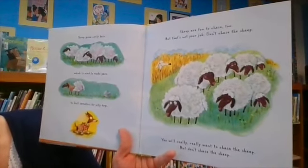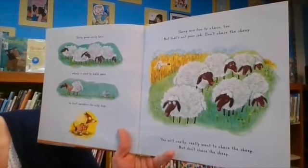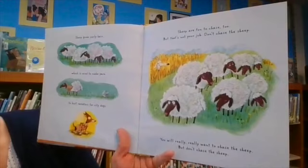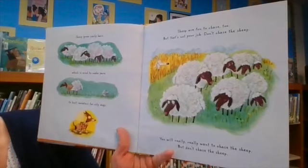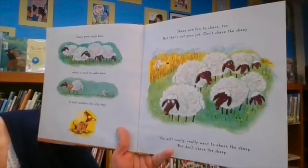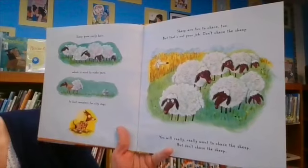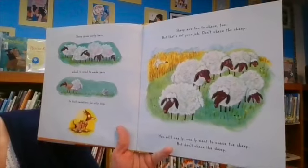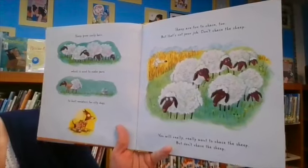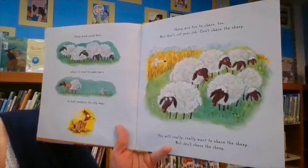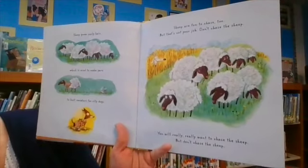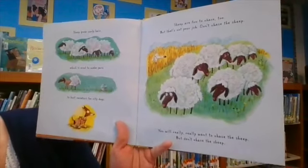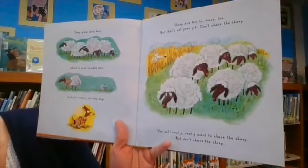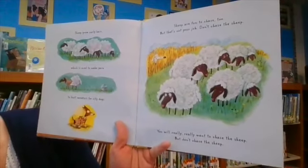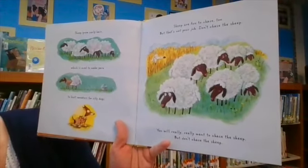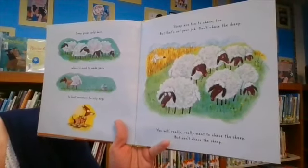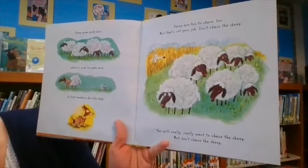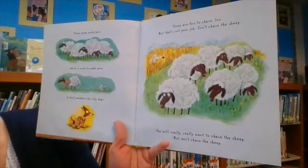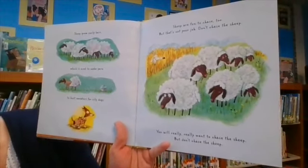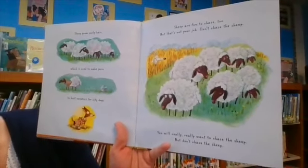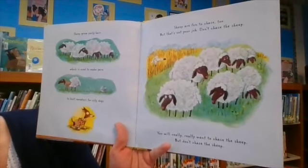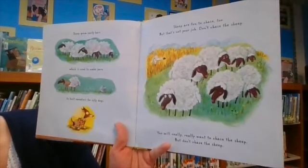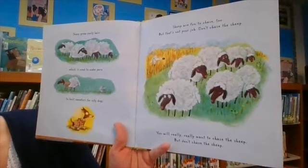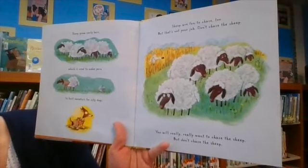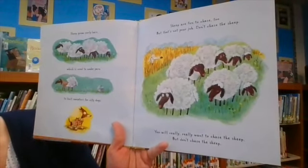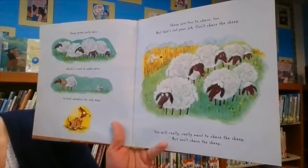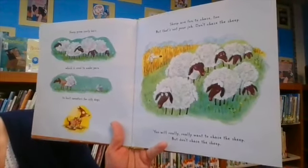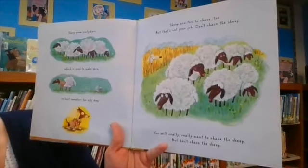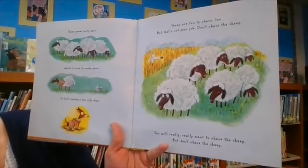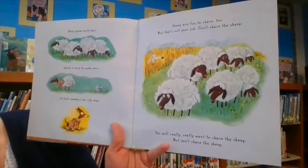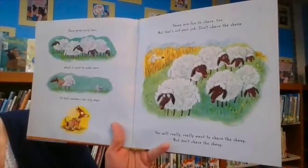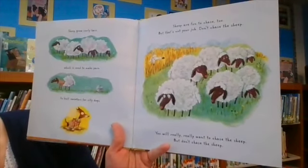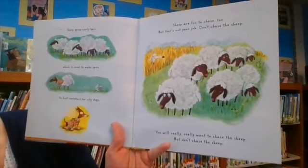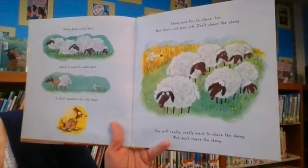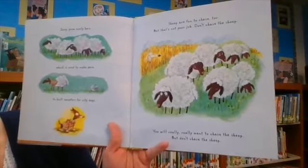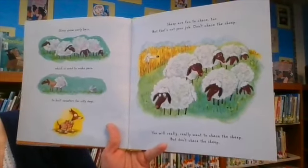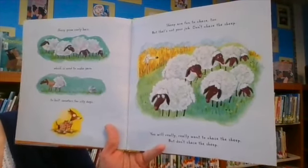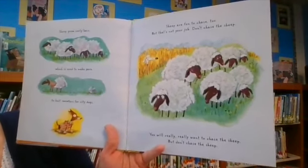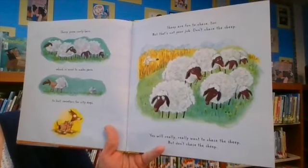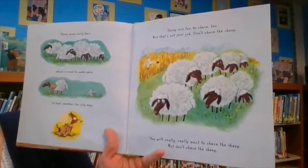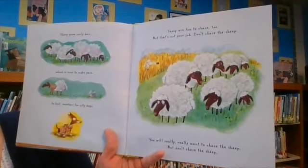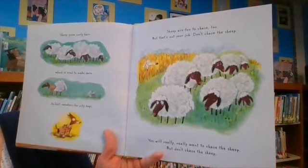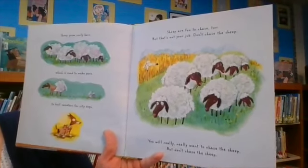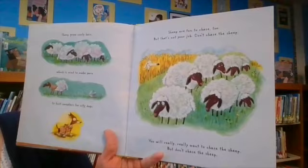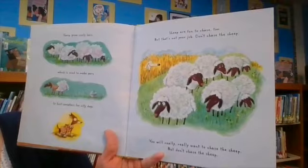chase the sheep. You will really, really want to chase the sheep, but don't chase the sheep.